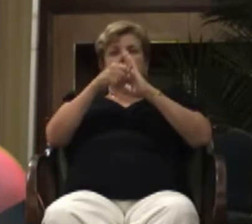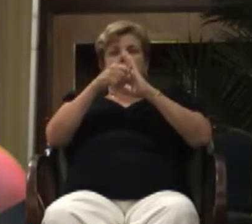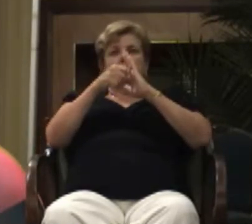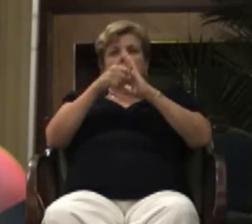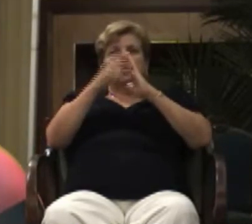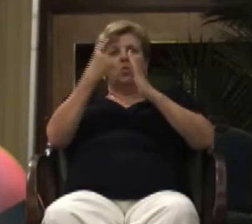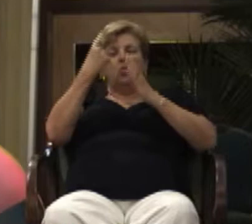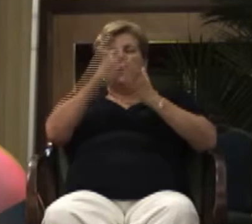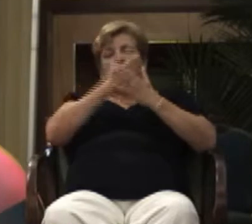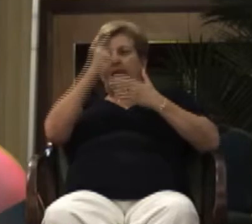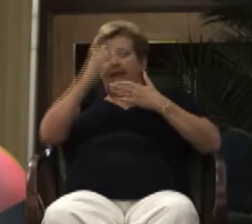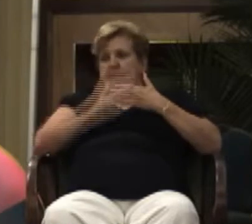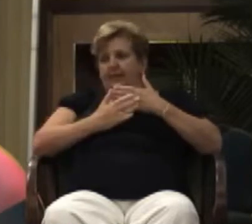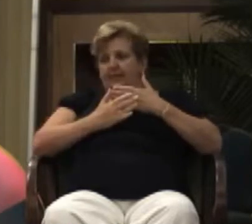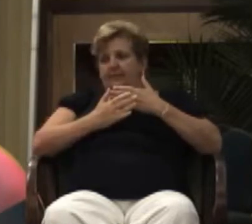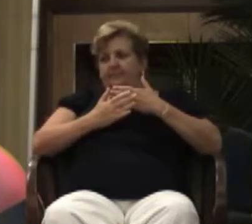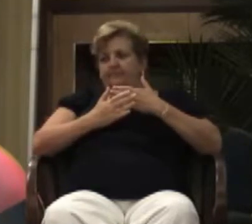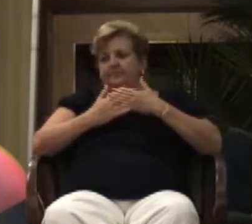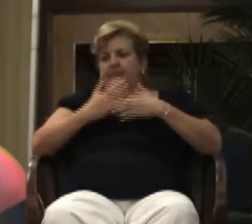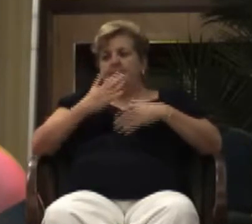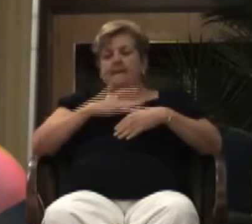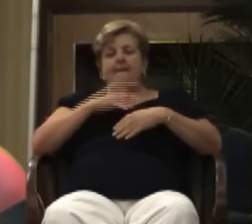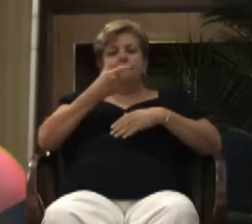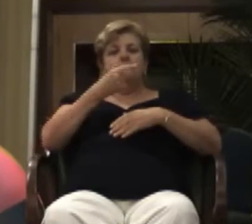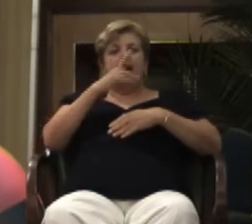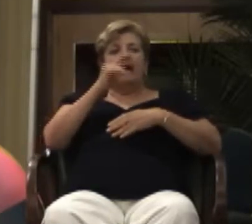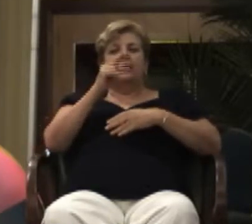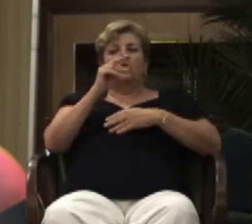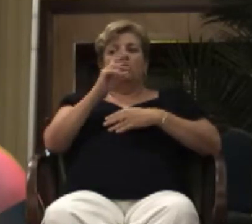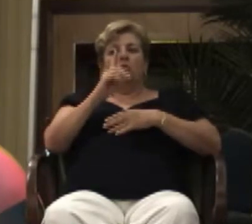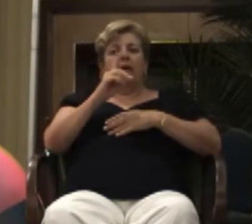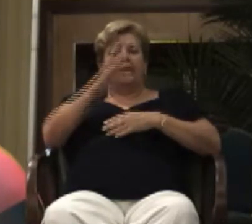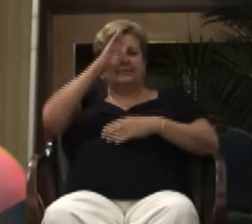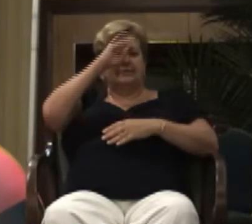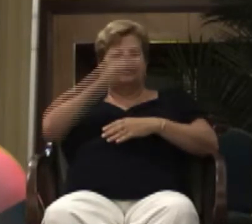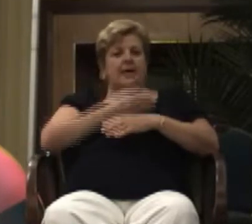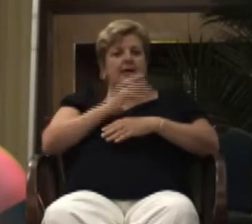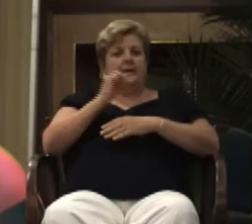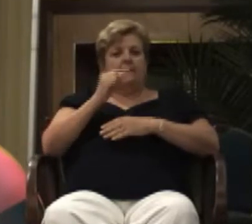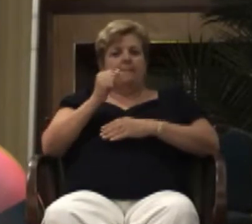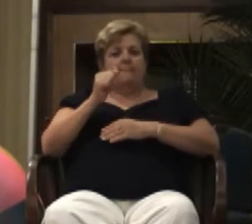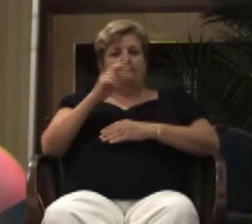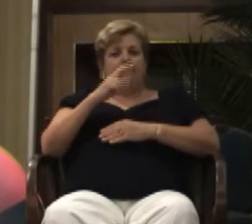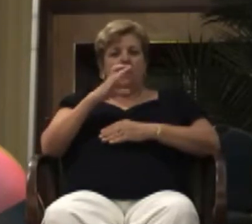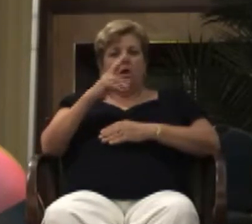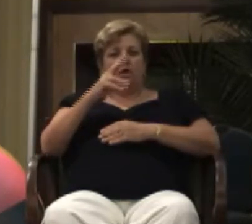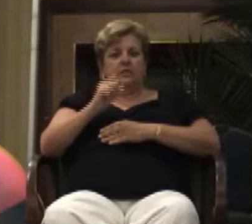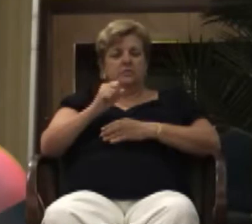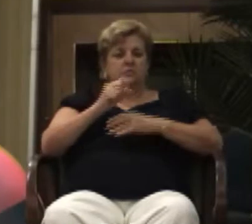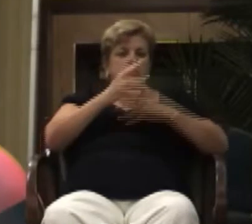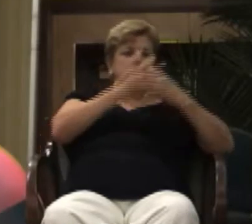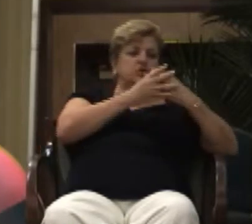weekend, my grandson Marcus was in jail in California, and Brad, my grandson, was in jail in Oklahoma. Same weekend.